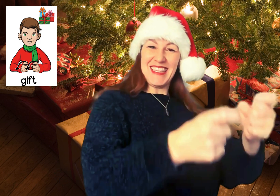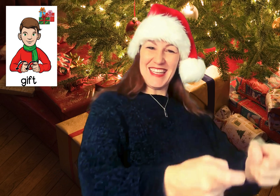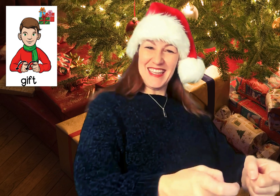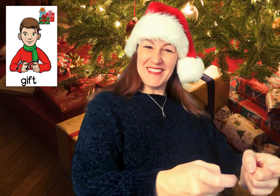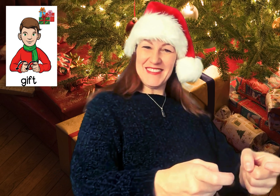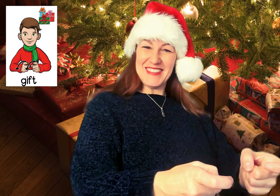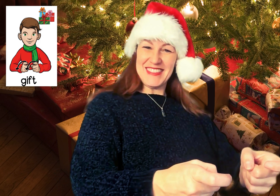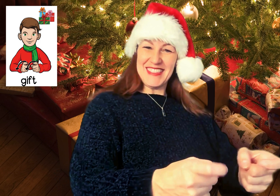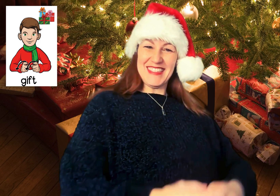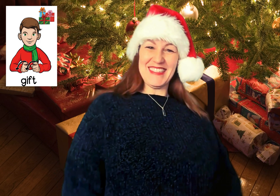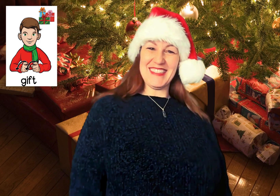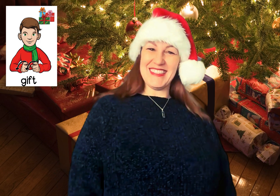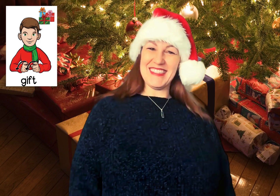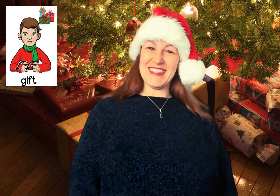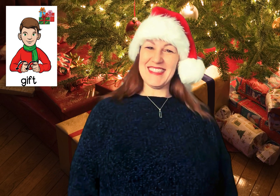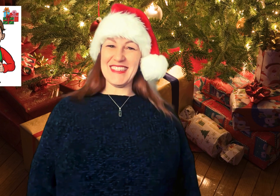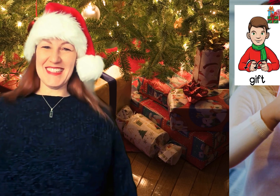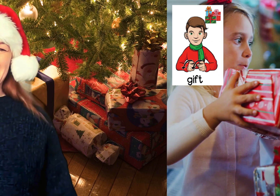Gift.